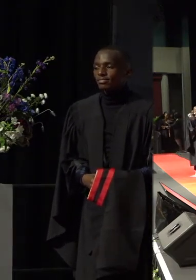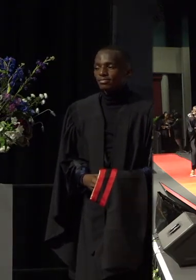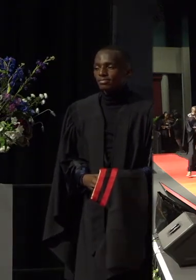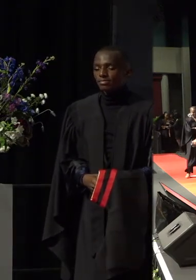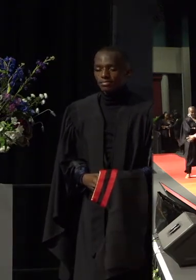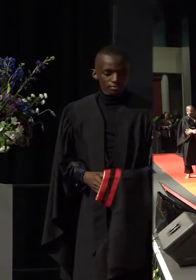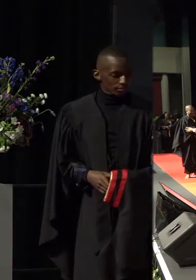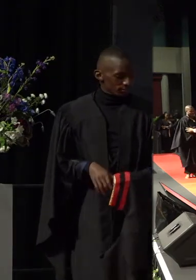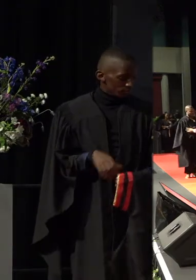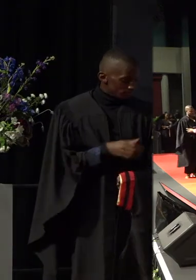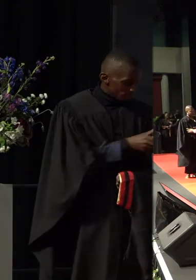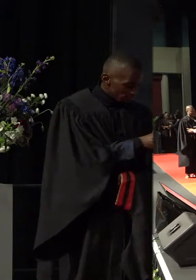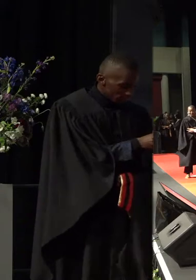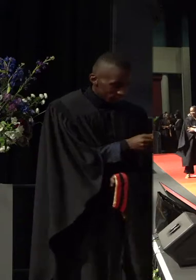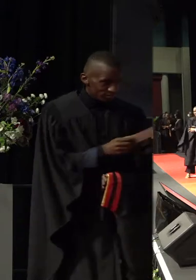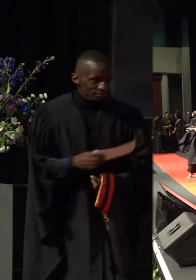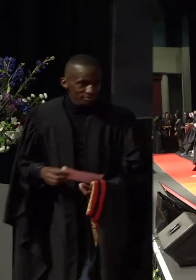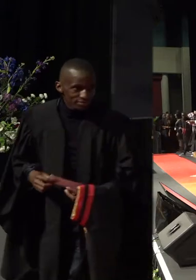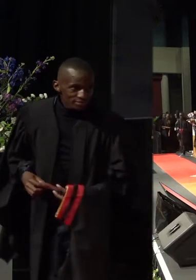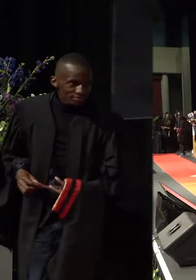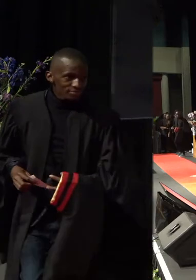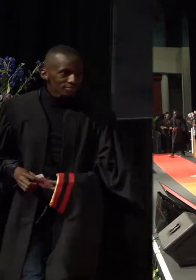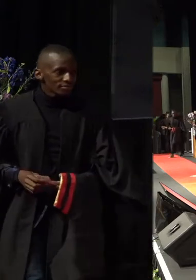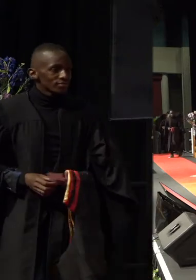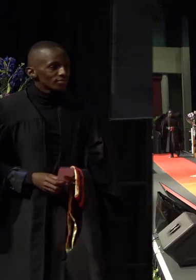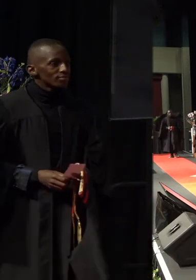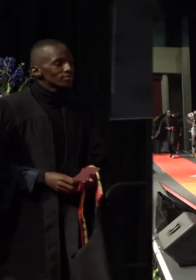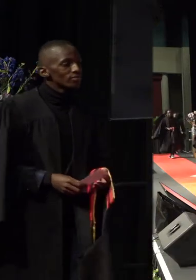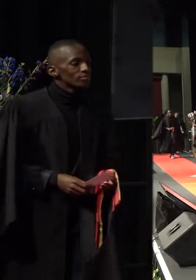Pilani Mtunu.